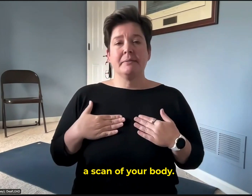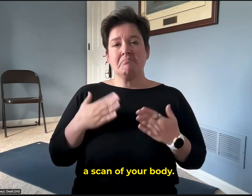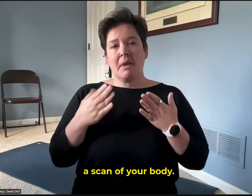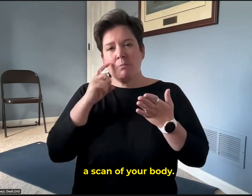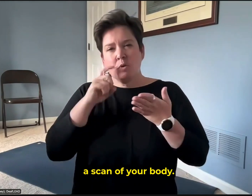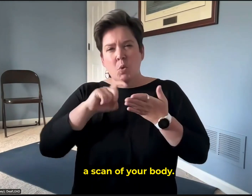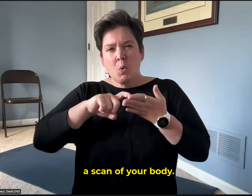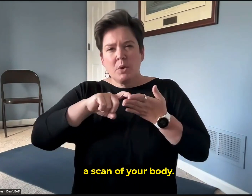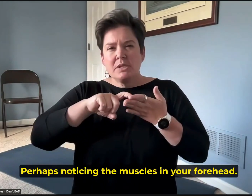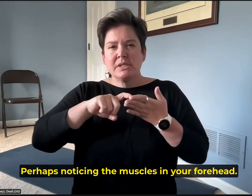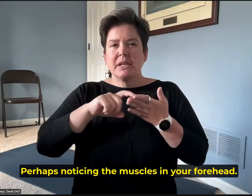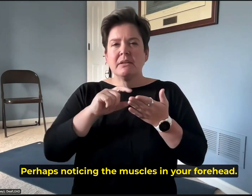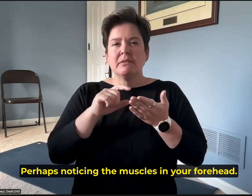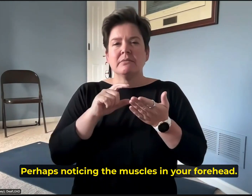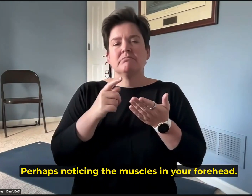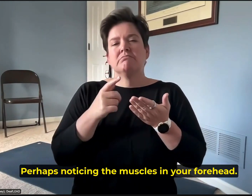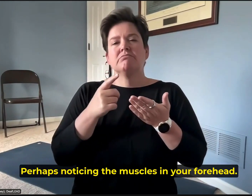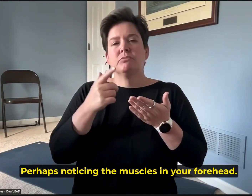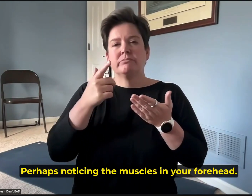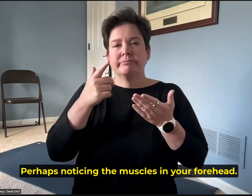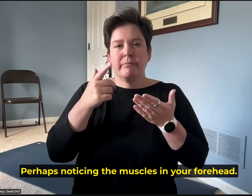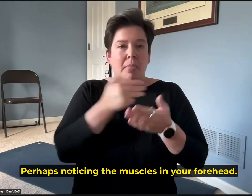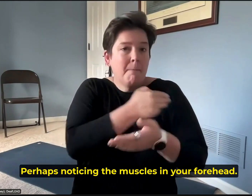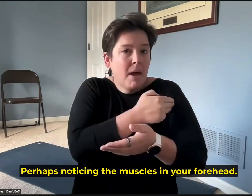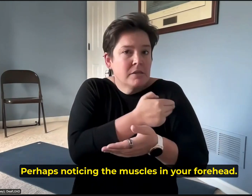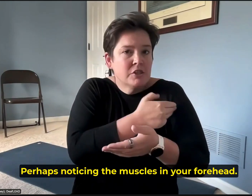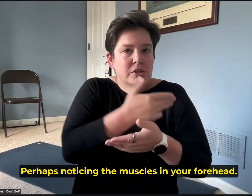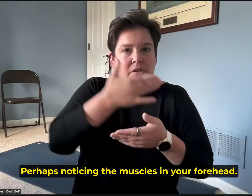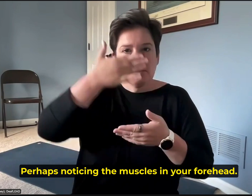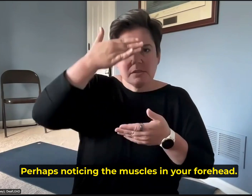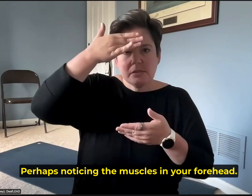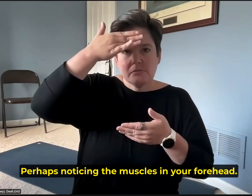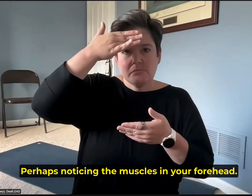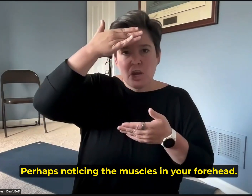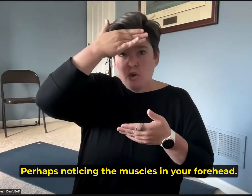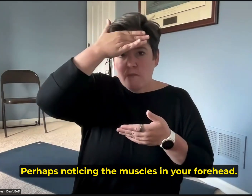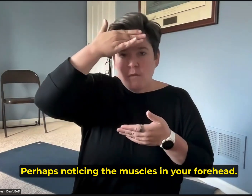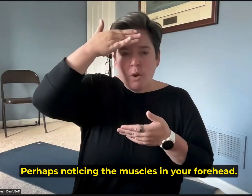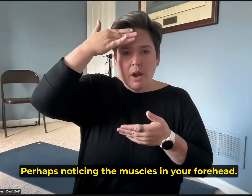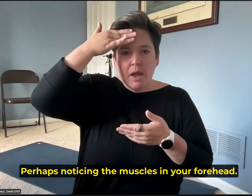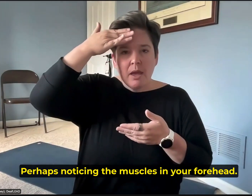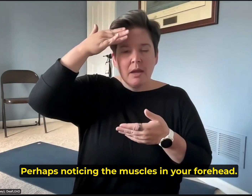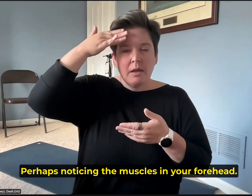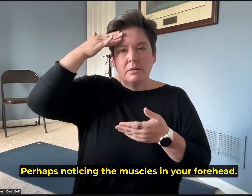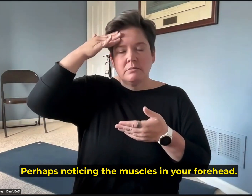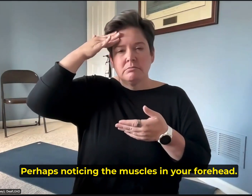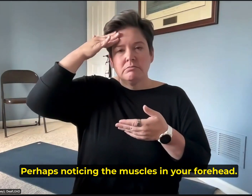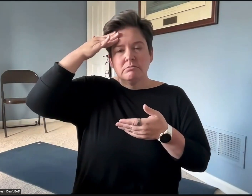of your body, perhaps noticing the muscles in your forehead.